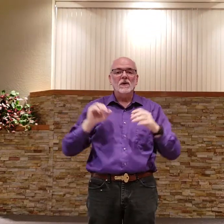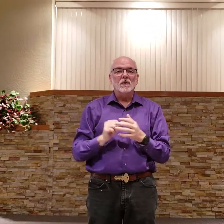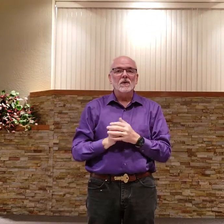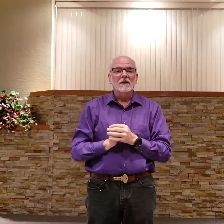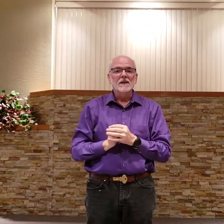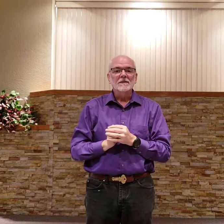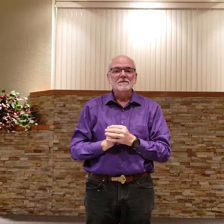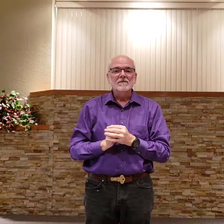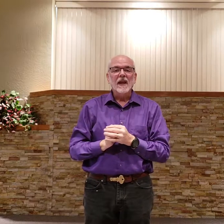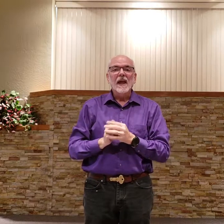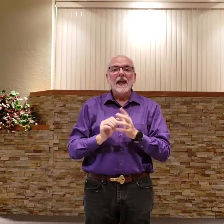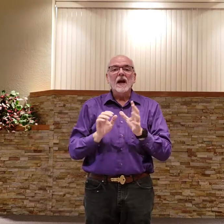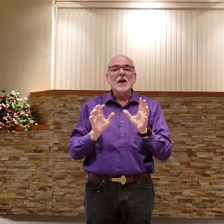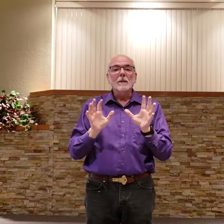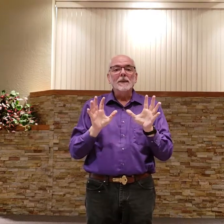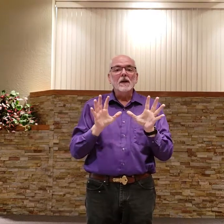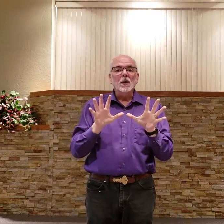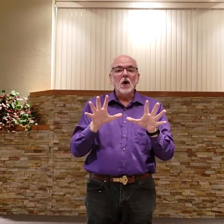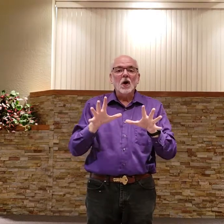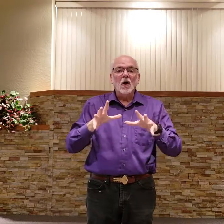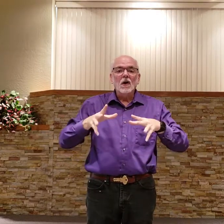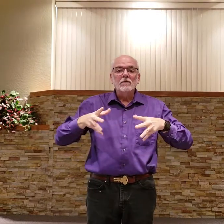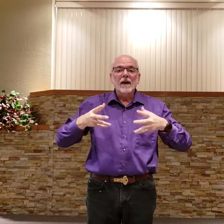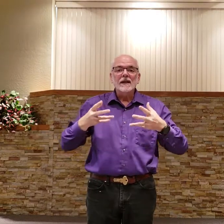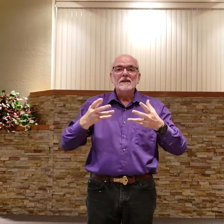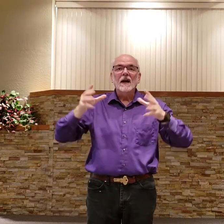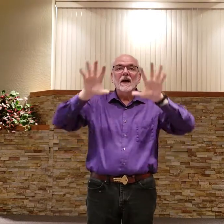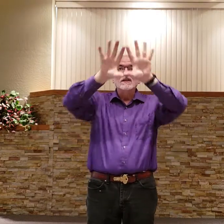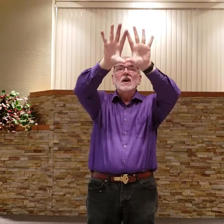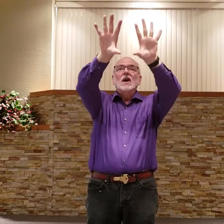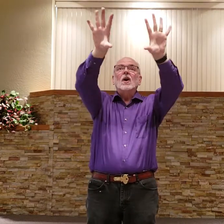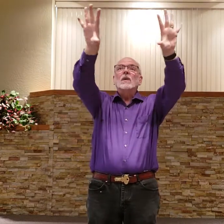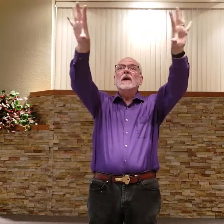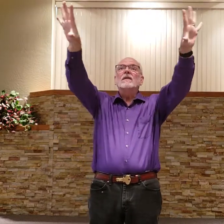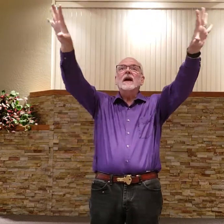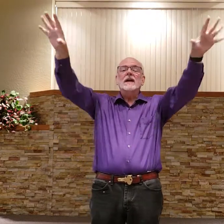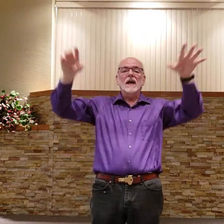throne. And I'm going to build all of my signs around that gallery.